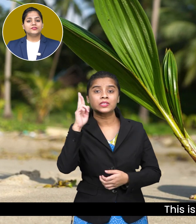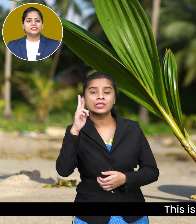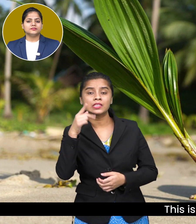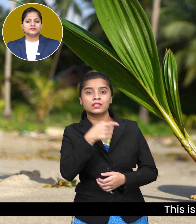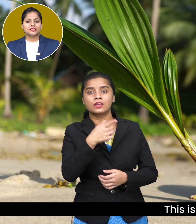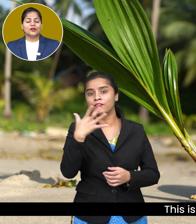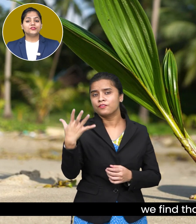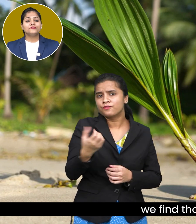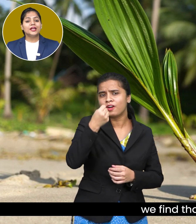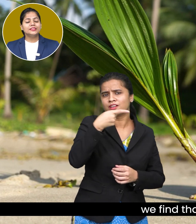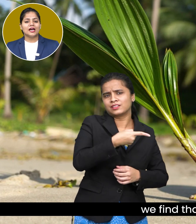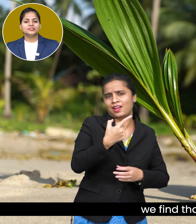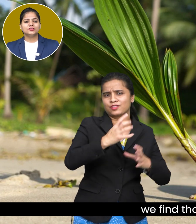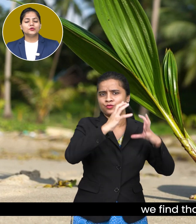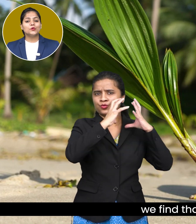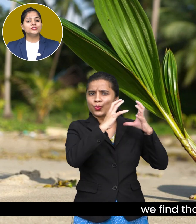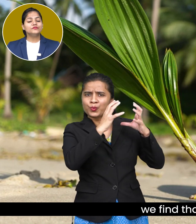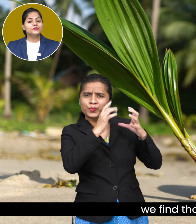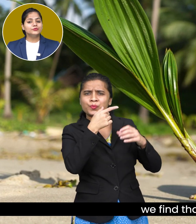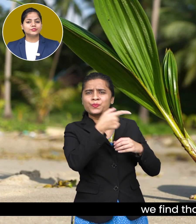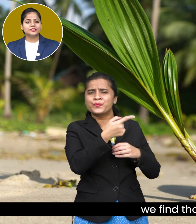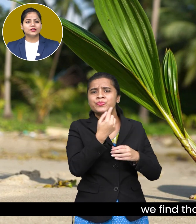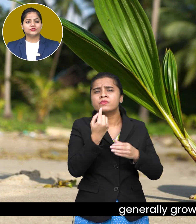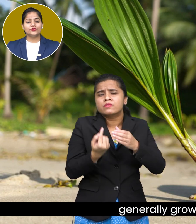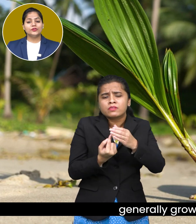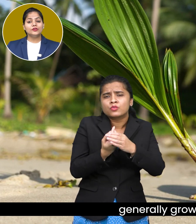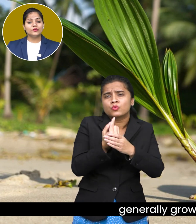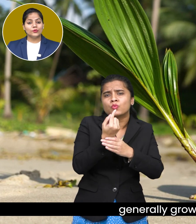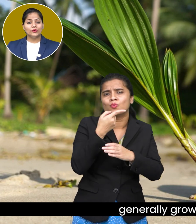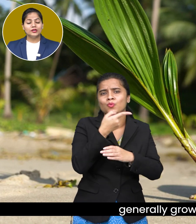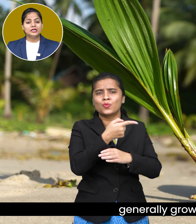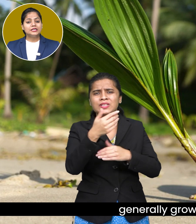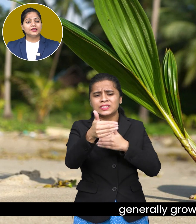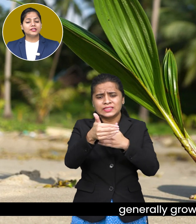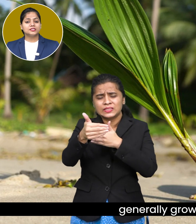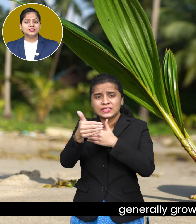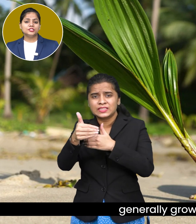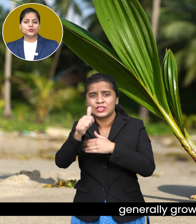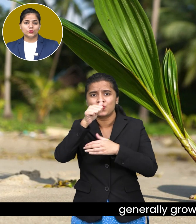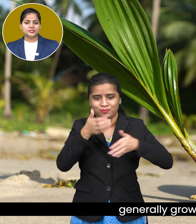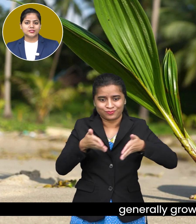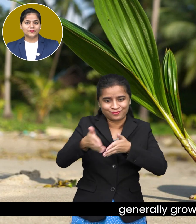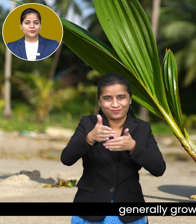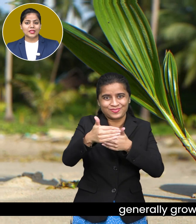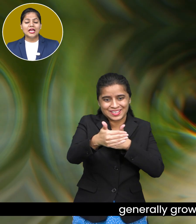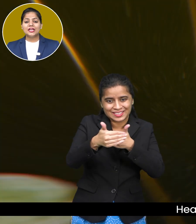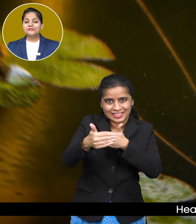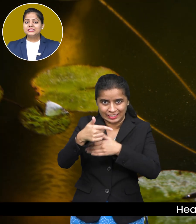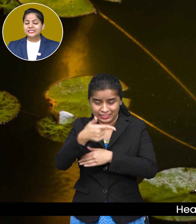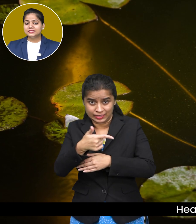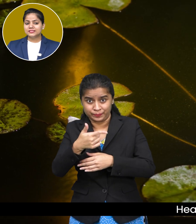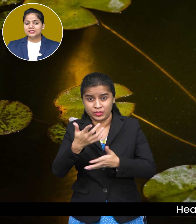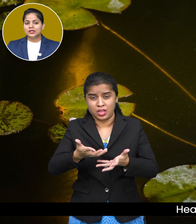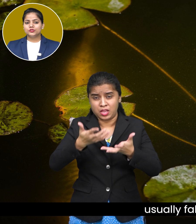This is the reason we find that coconut fruits generally grow near the seashores.